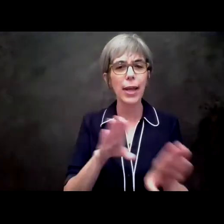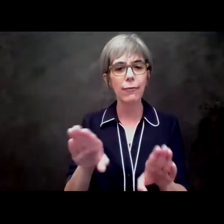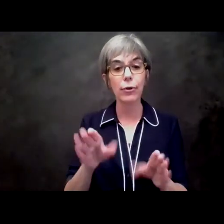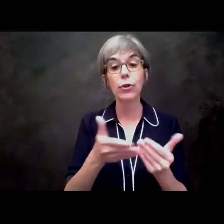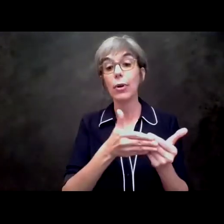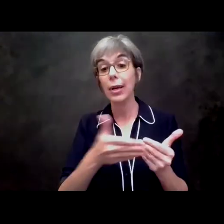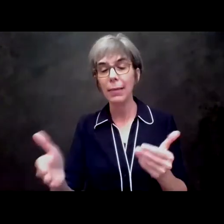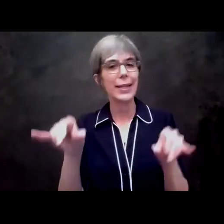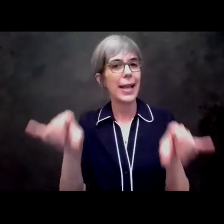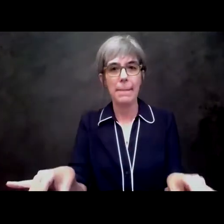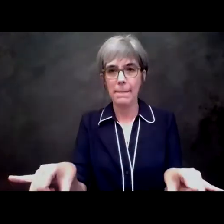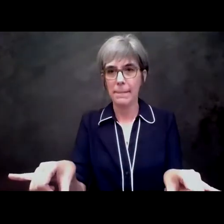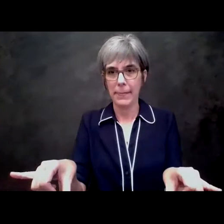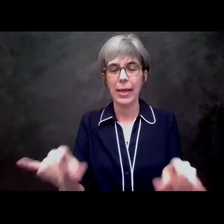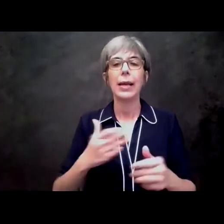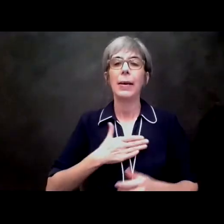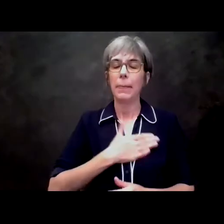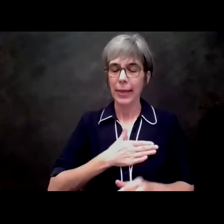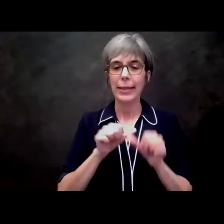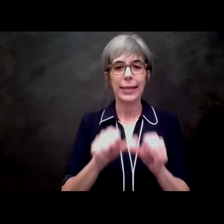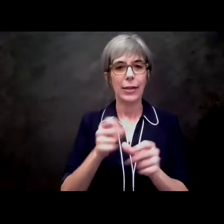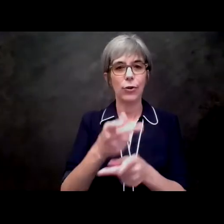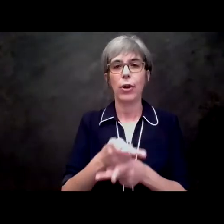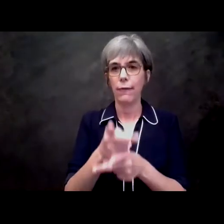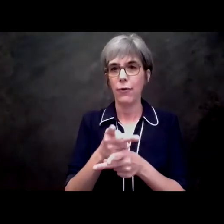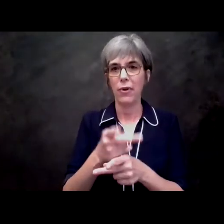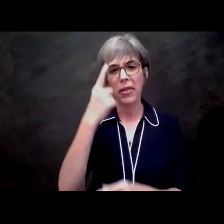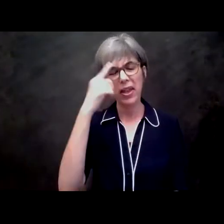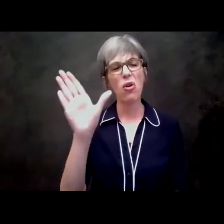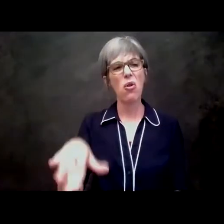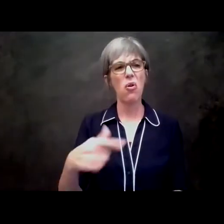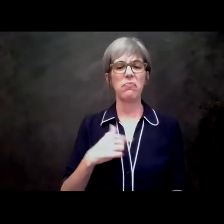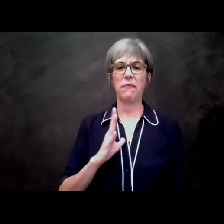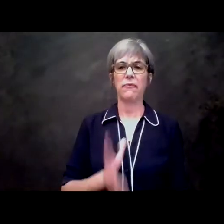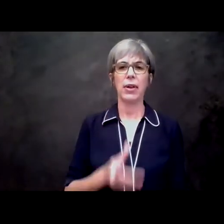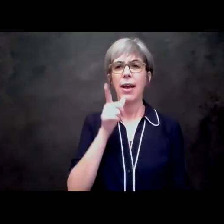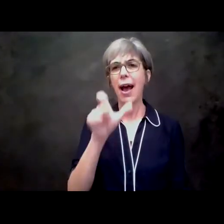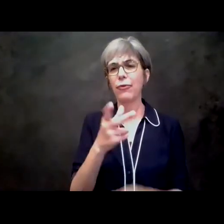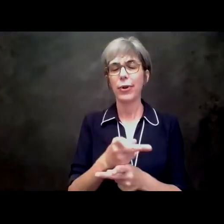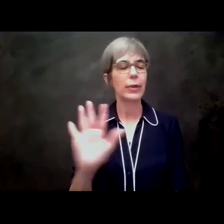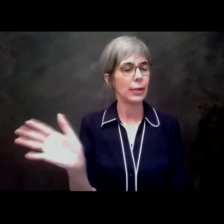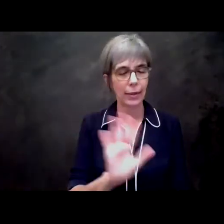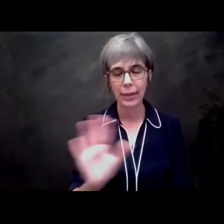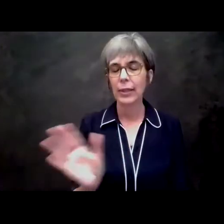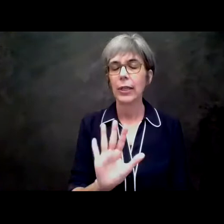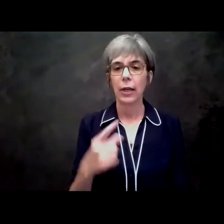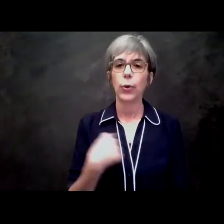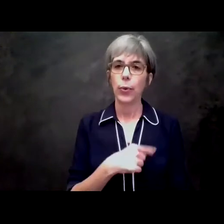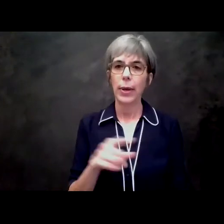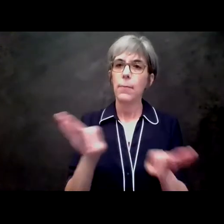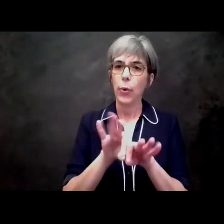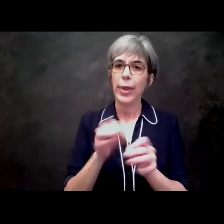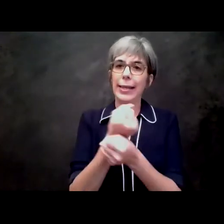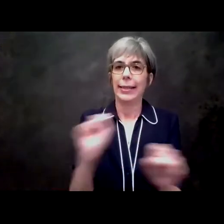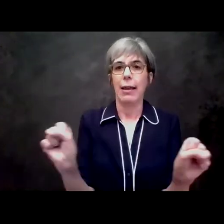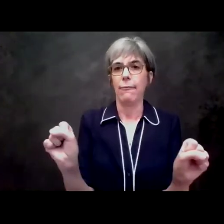reopen our state. Please don't gamble with your chances against COVID-19. We want to keep everyone as safe as possible. We